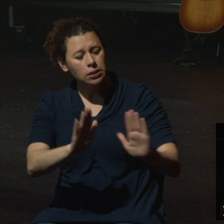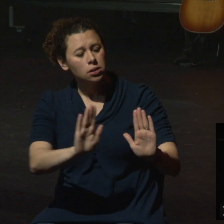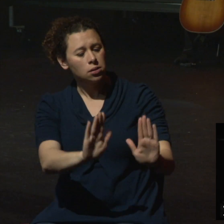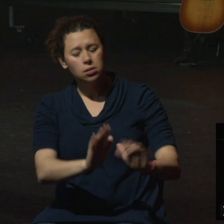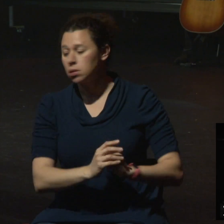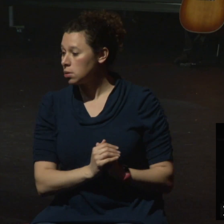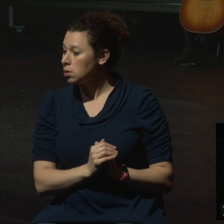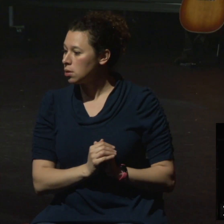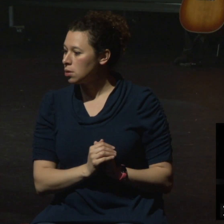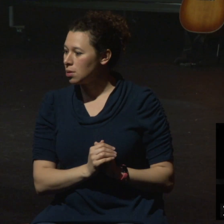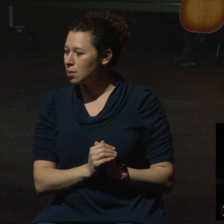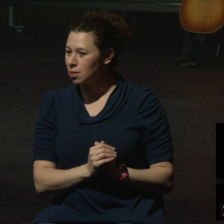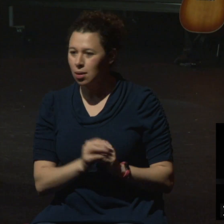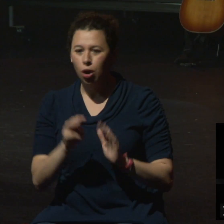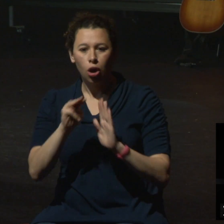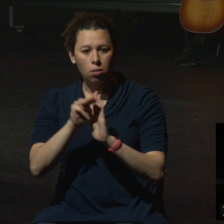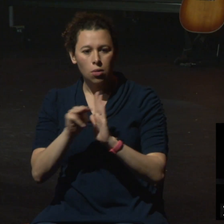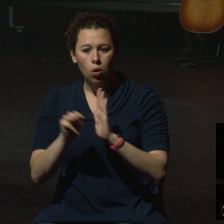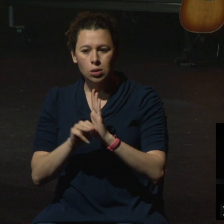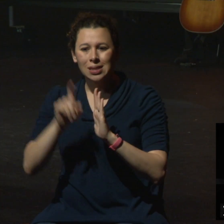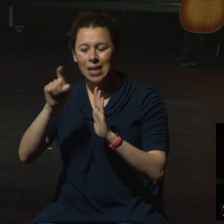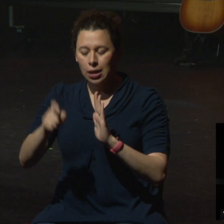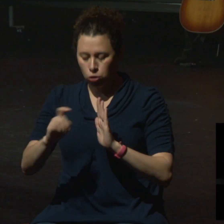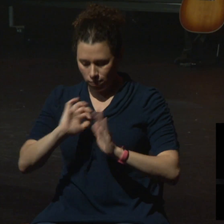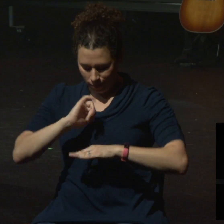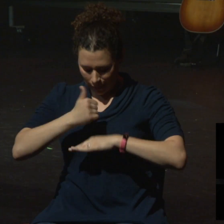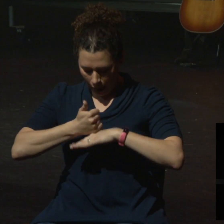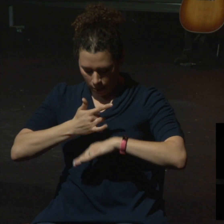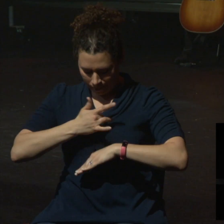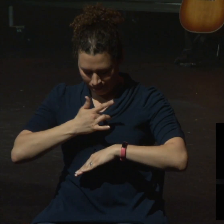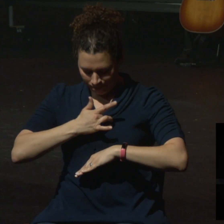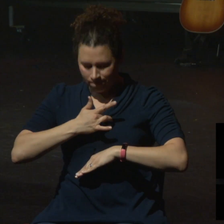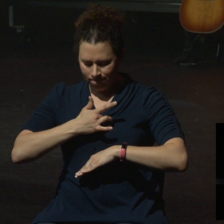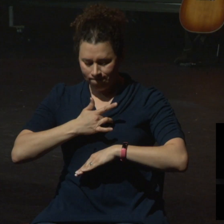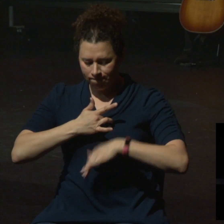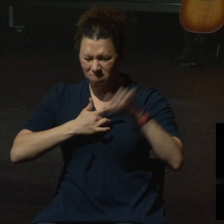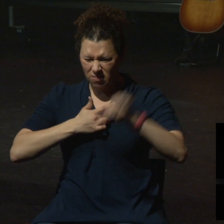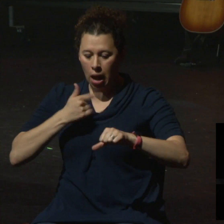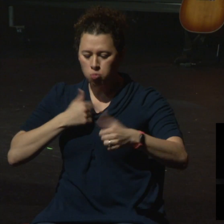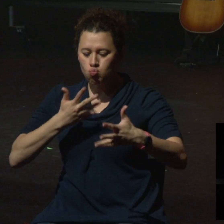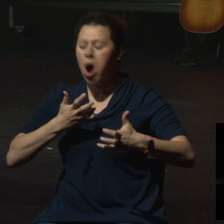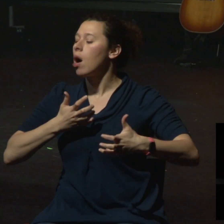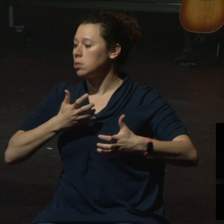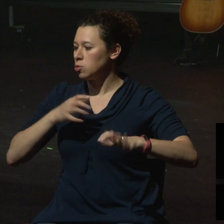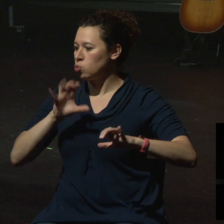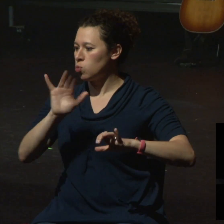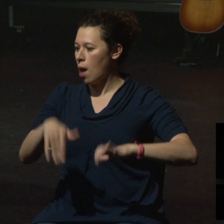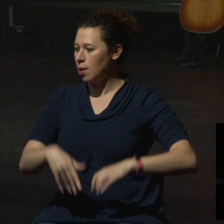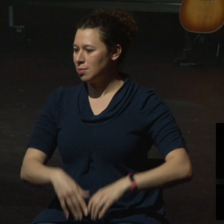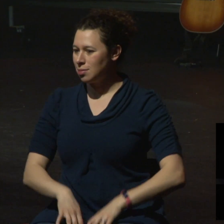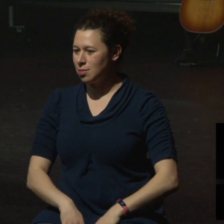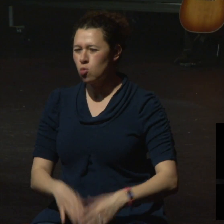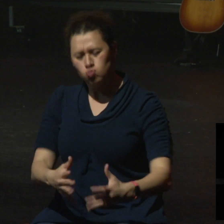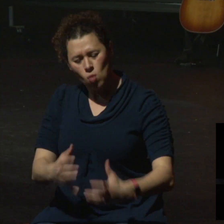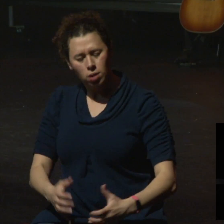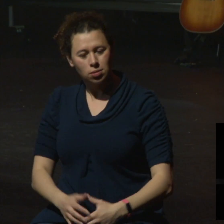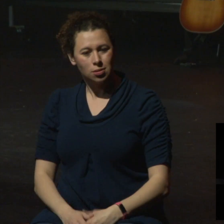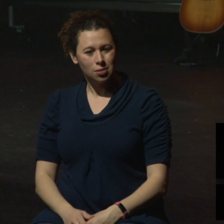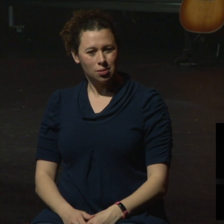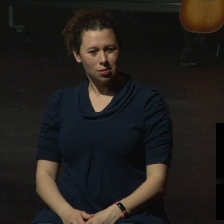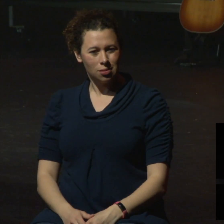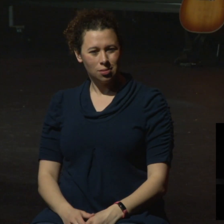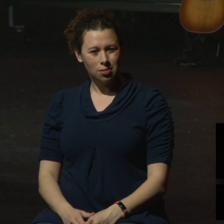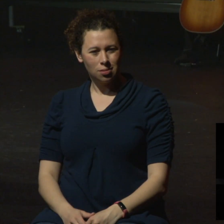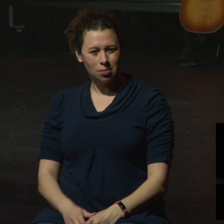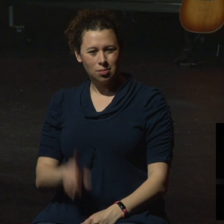saying. Moses had to get a desire in his heart to go do this thing. He had to get some fire in his belly, if you